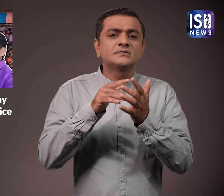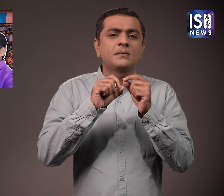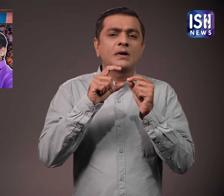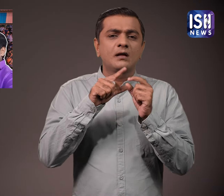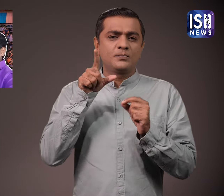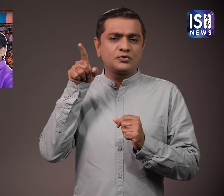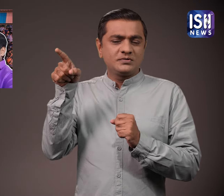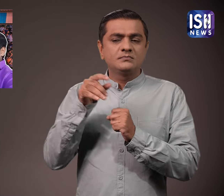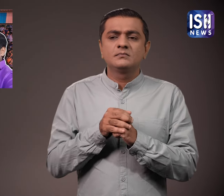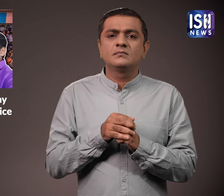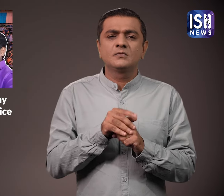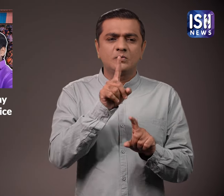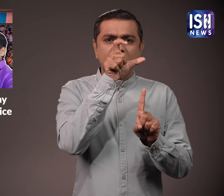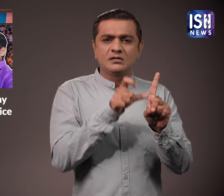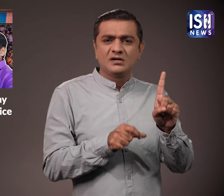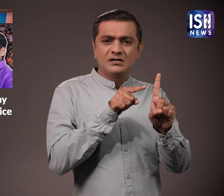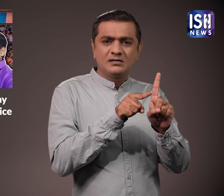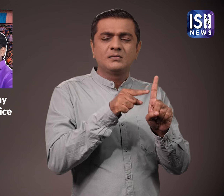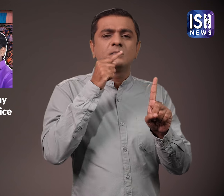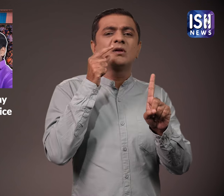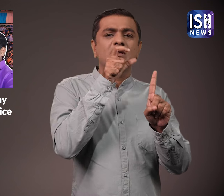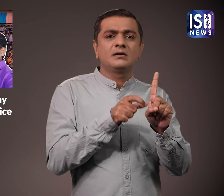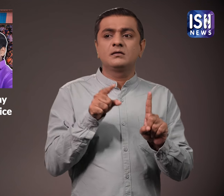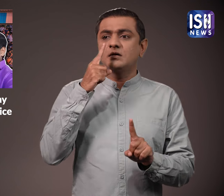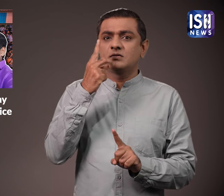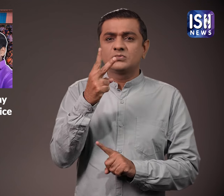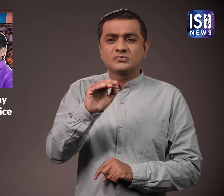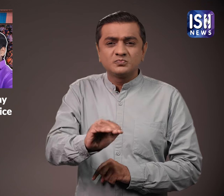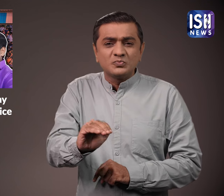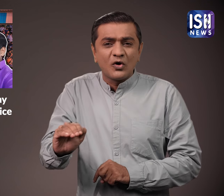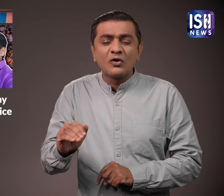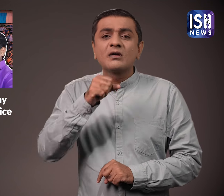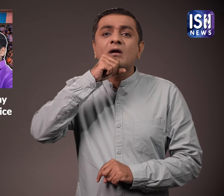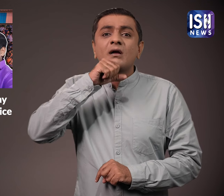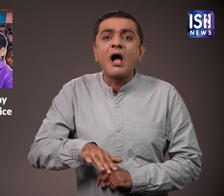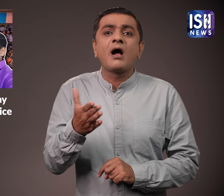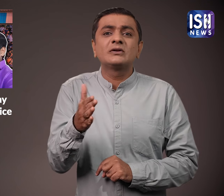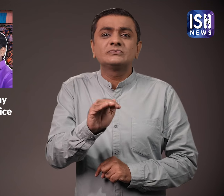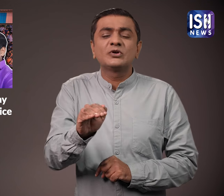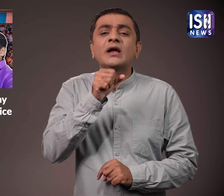In Badlapur, a man had raped two four-year-old girls in the girls' washroom of a school.